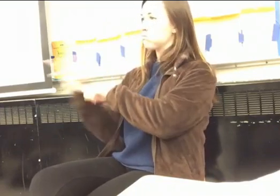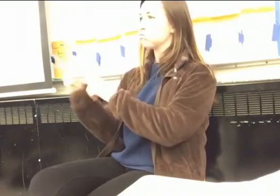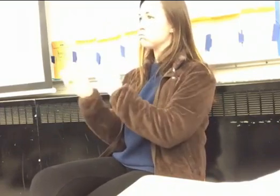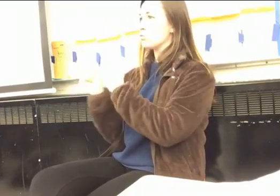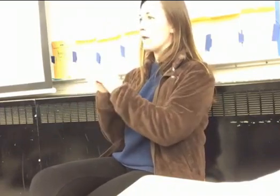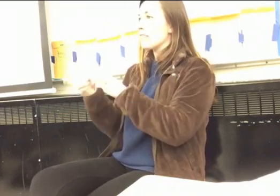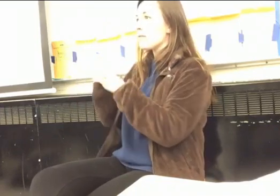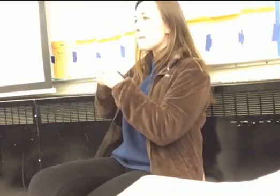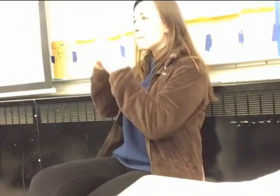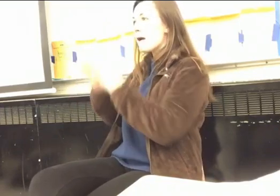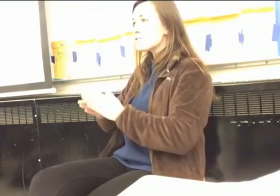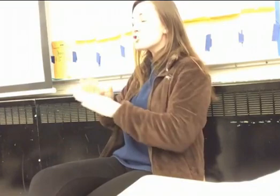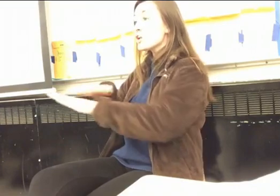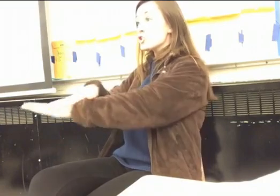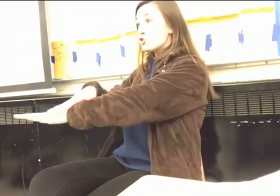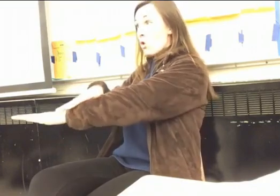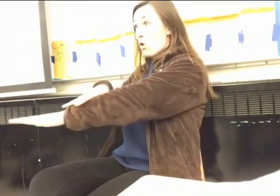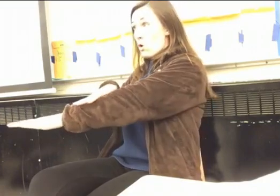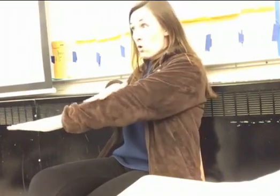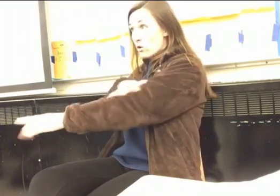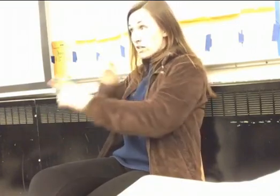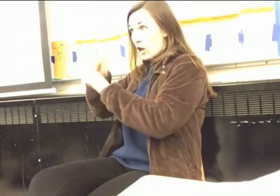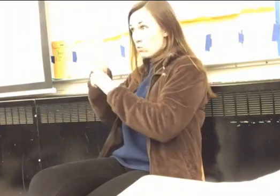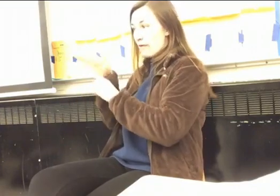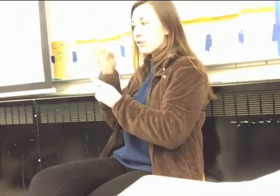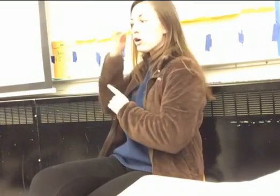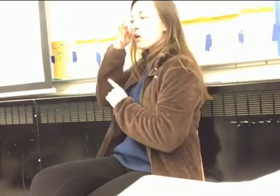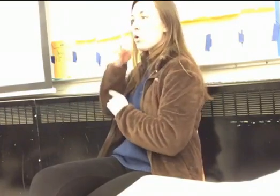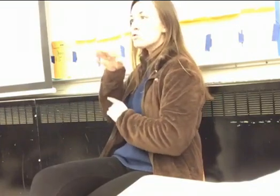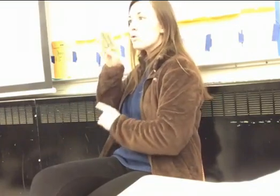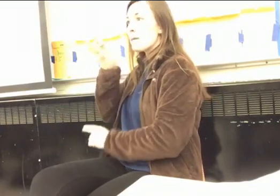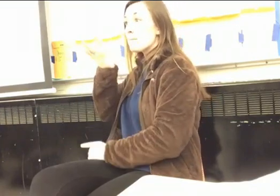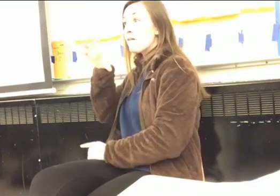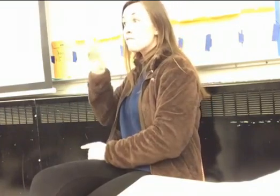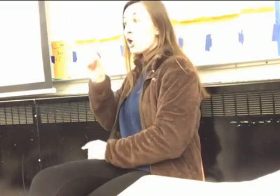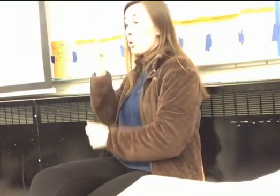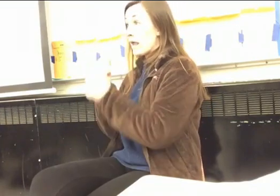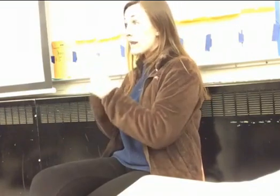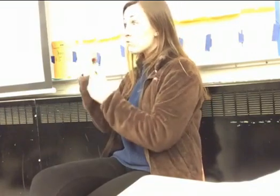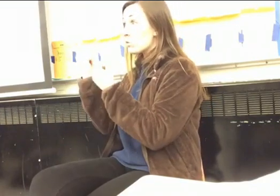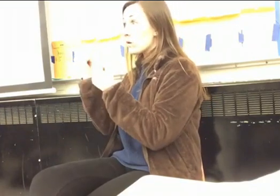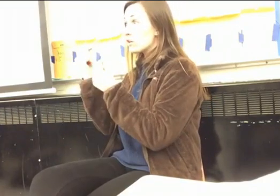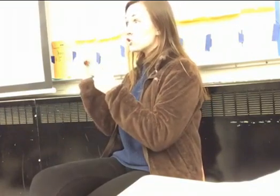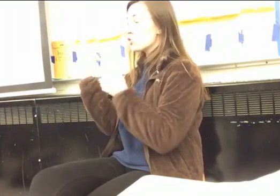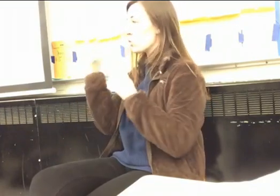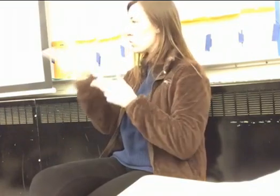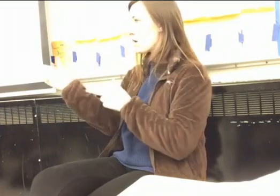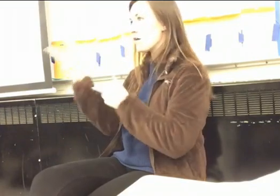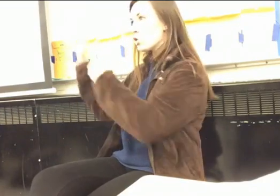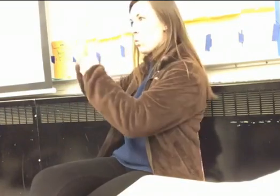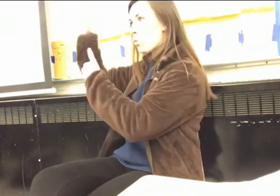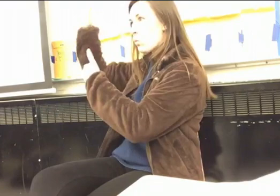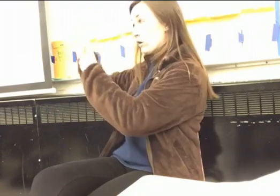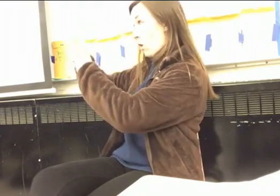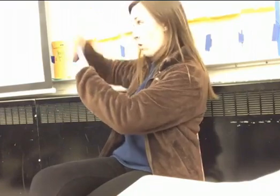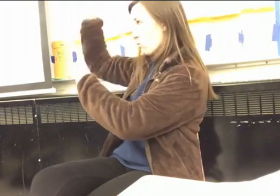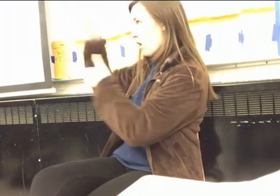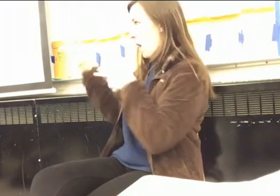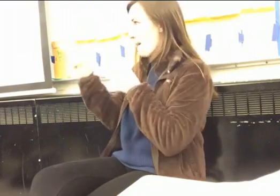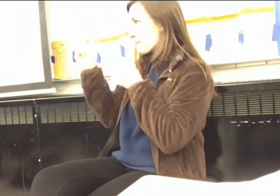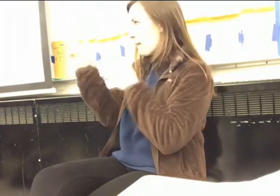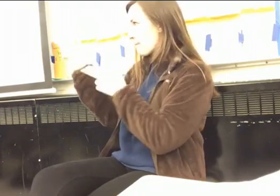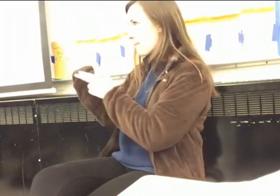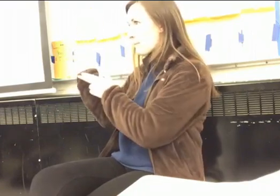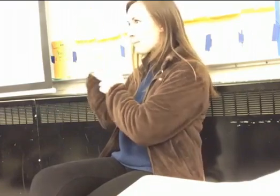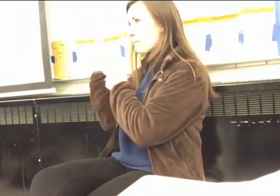they slow down right when they get to the buffalo. And then everybody pulls out their guns. They point them out the windows, and they begin to